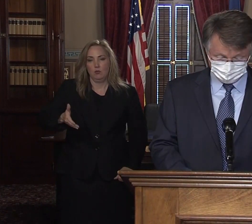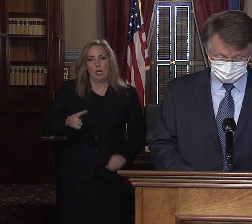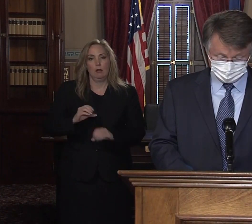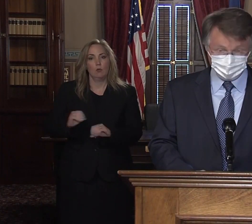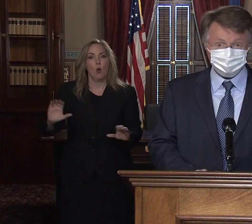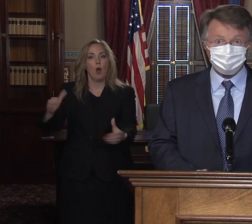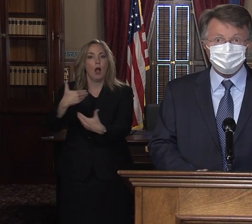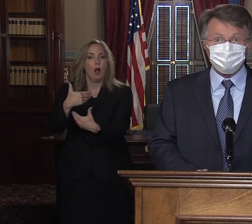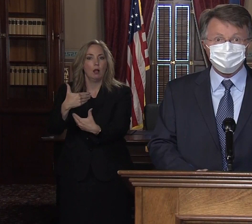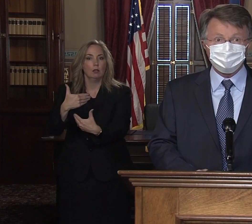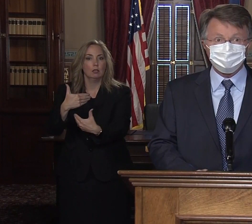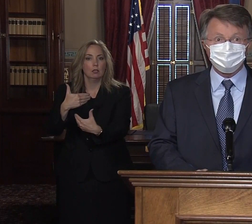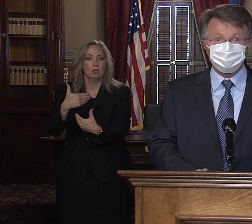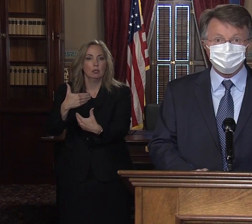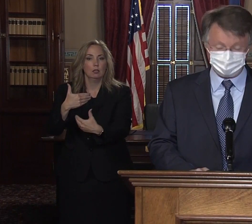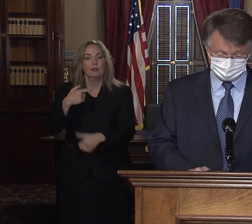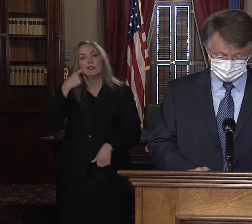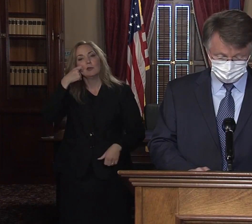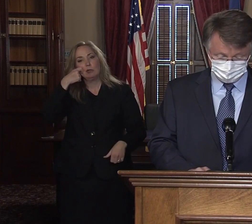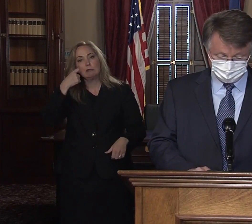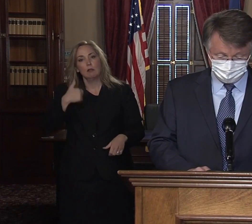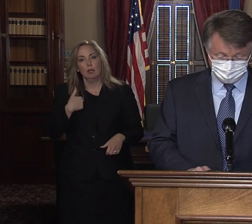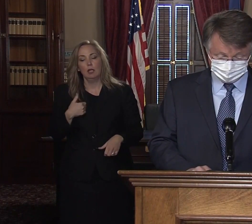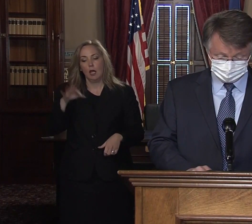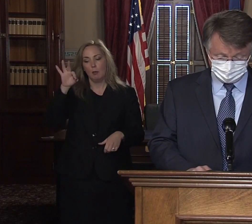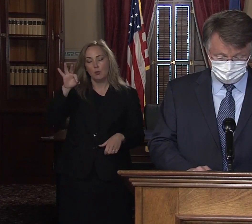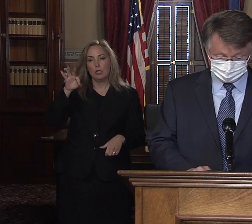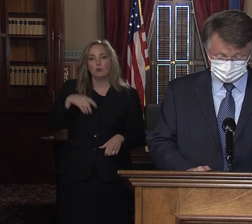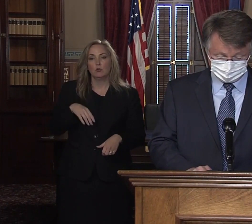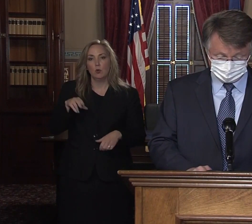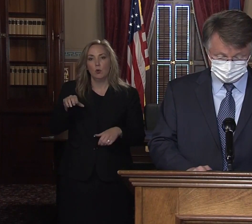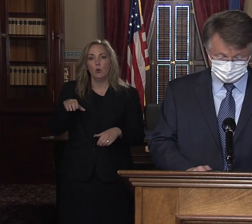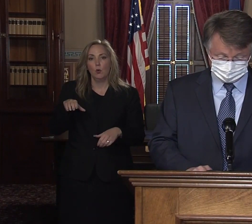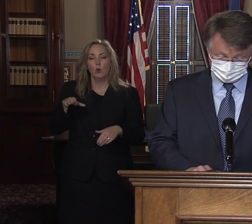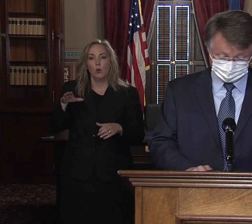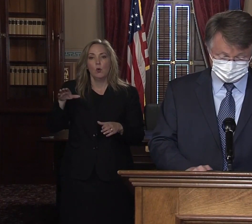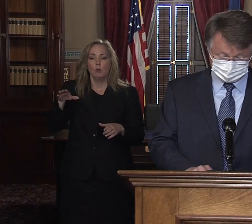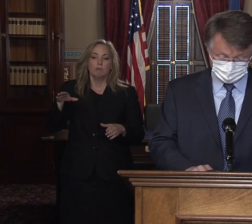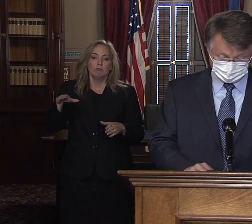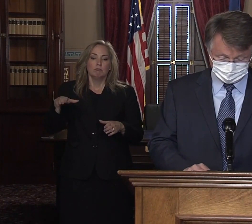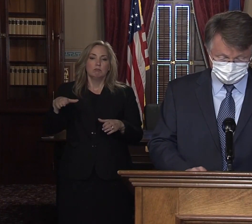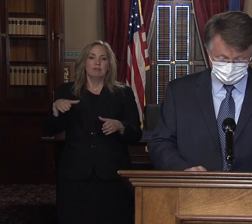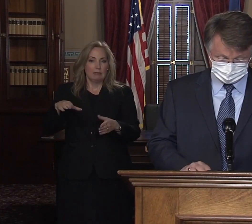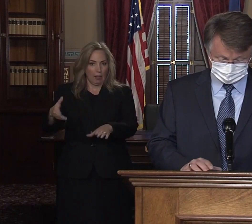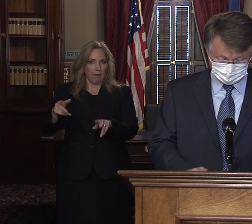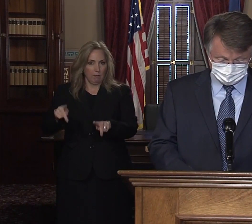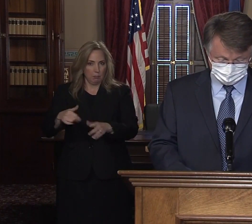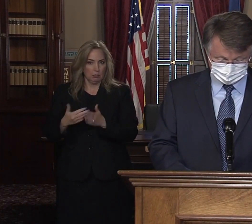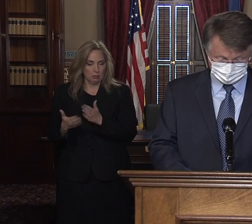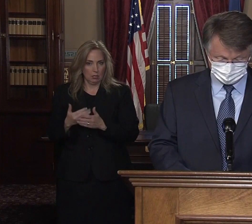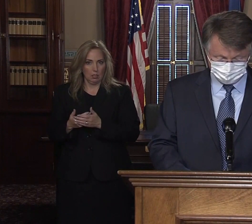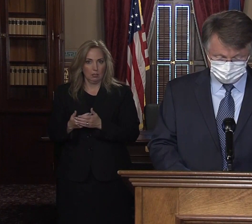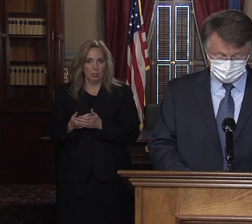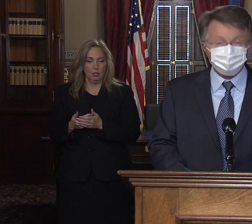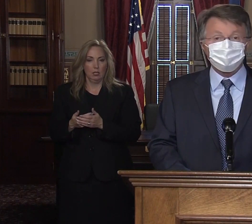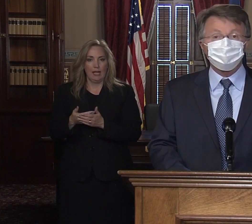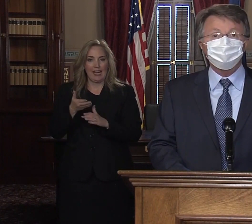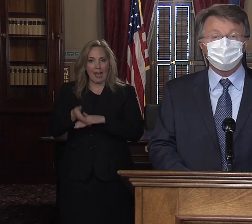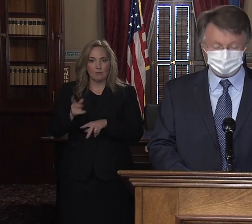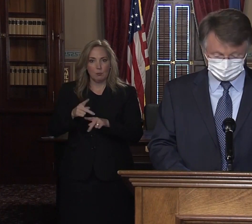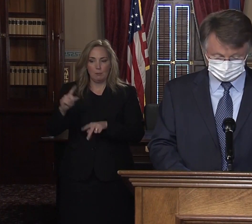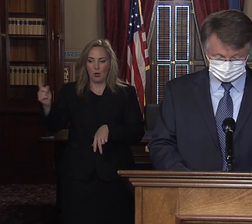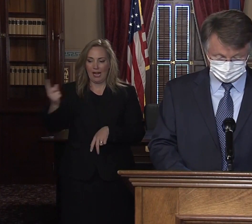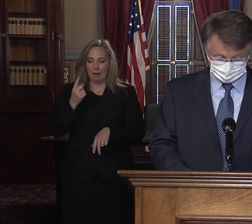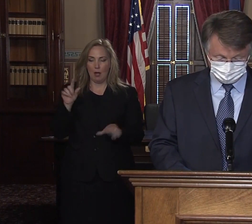hugs. Recently, I preached a funeral, and after the funeral, suddenly people came up to hug, and it felt